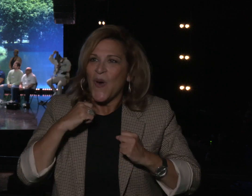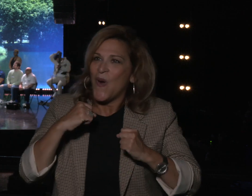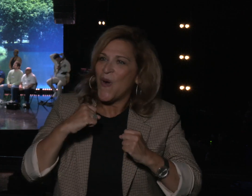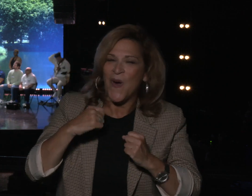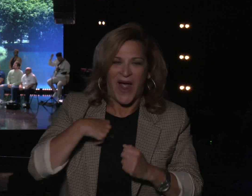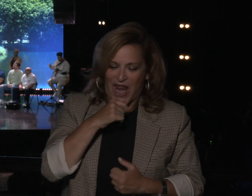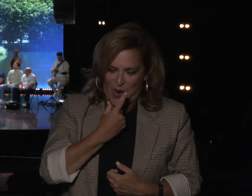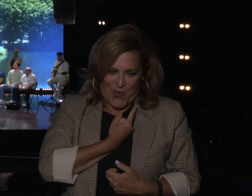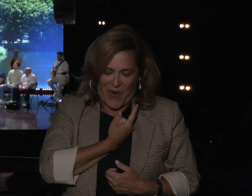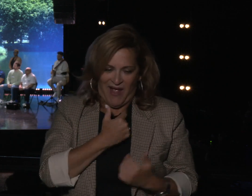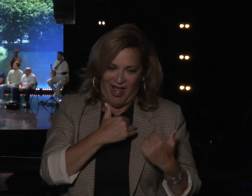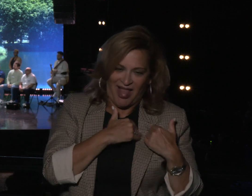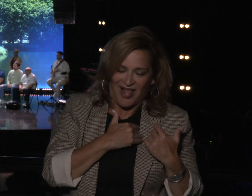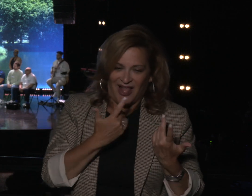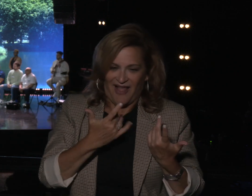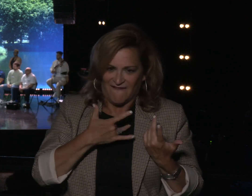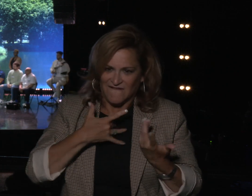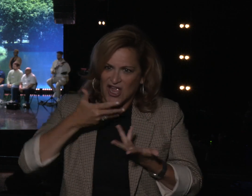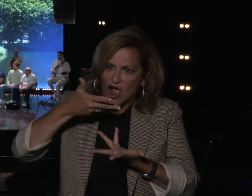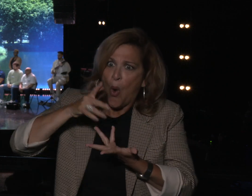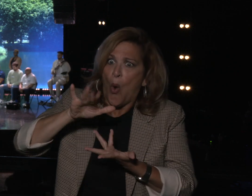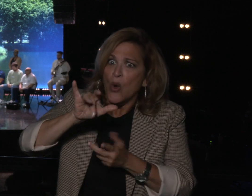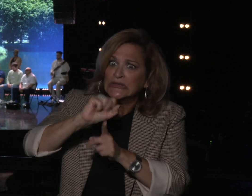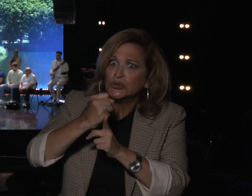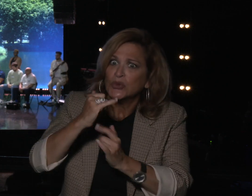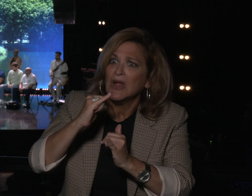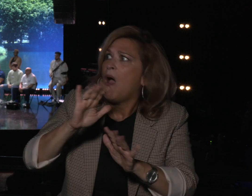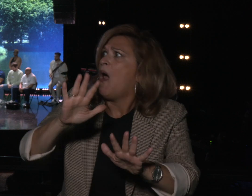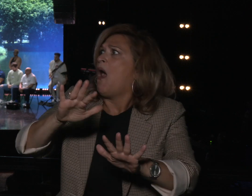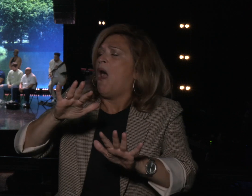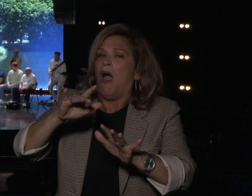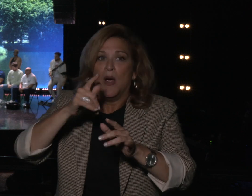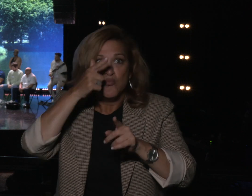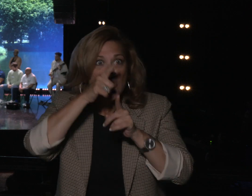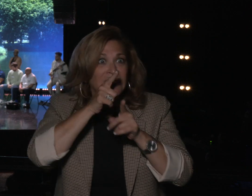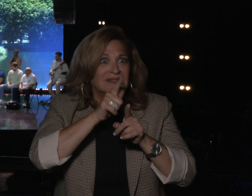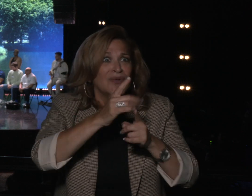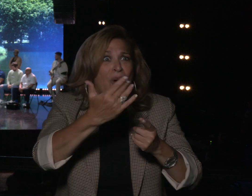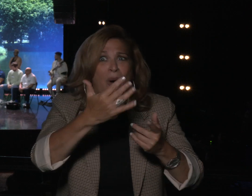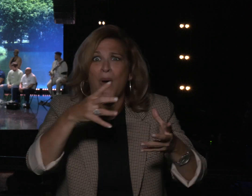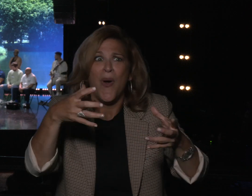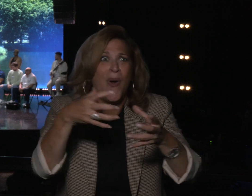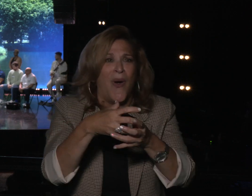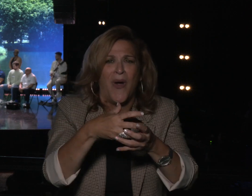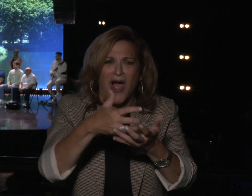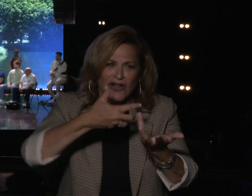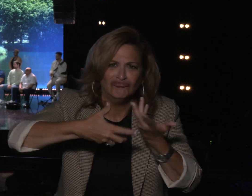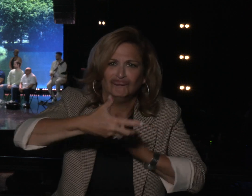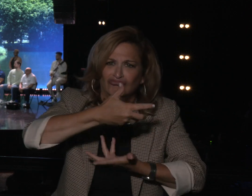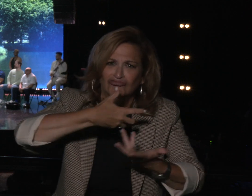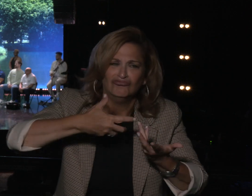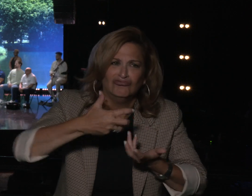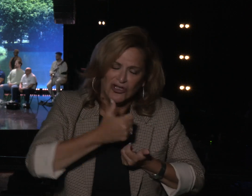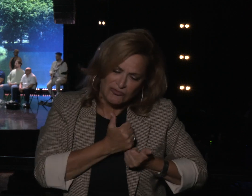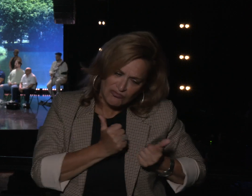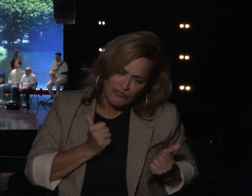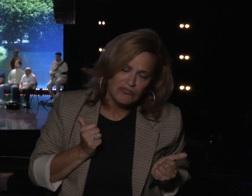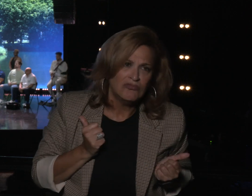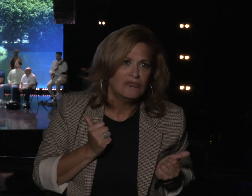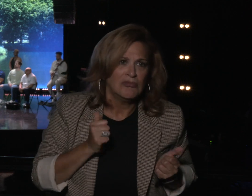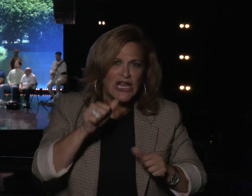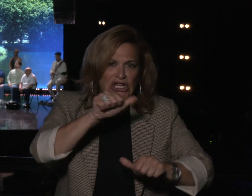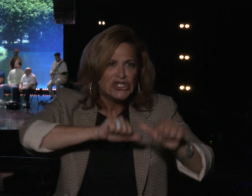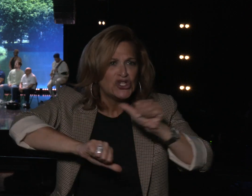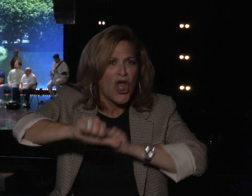with this situation. You're like, oh, you're dealing with that too. And then you get a brother and a sister that you could be open with and vulnerable with, and you could wash each